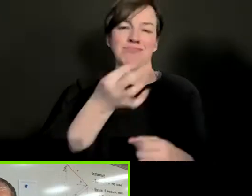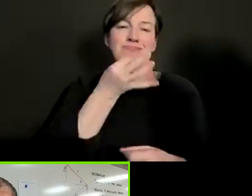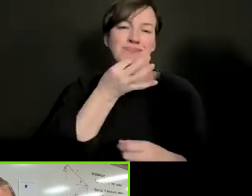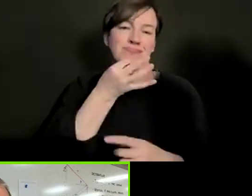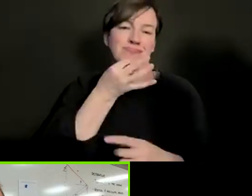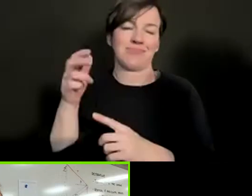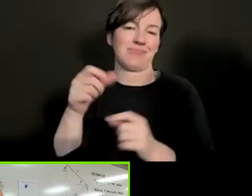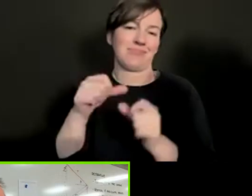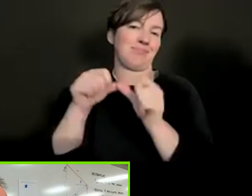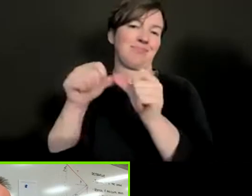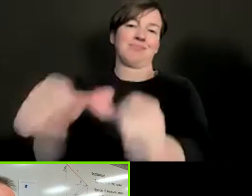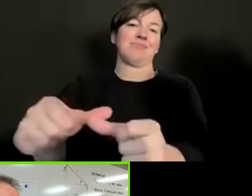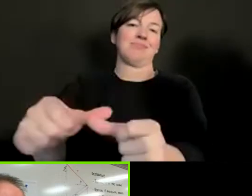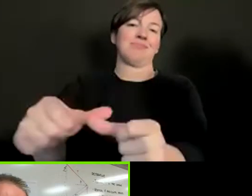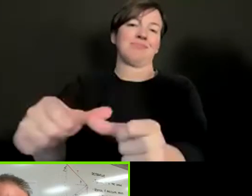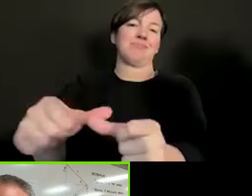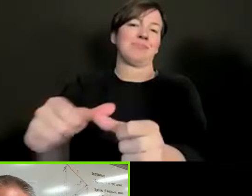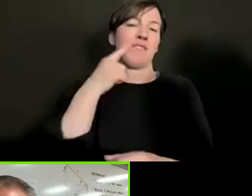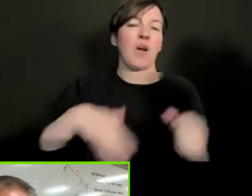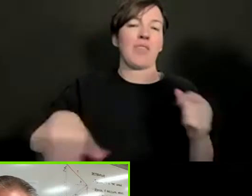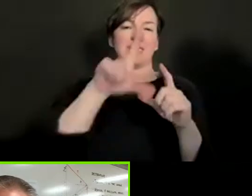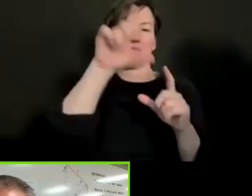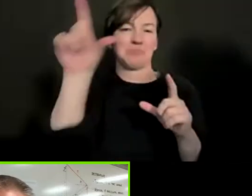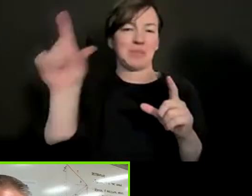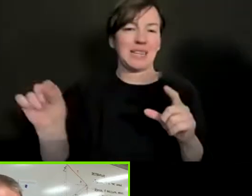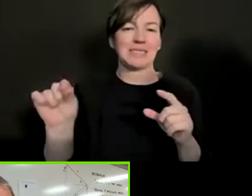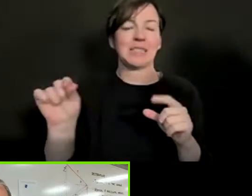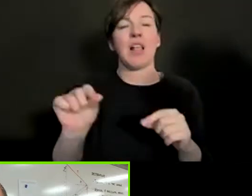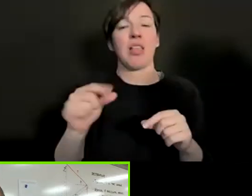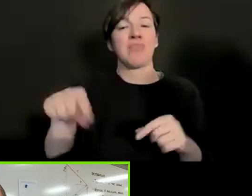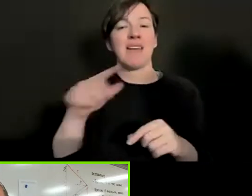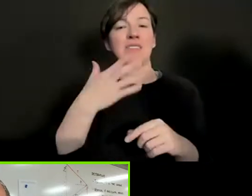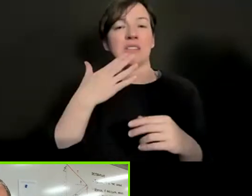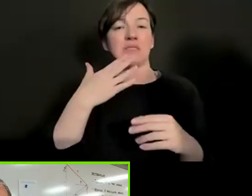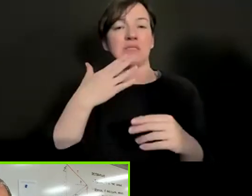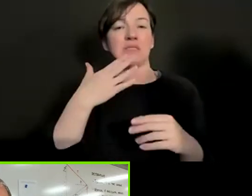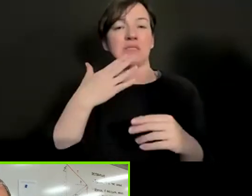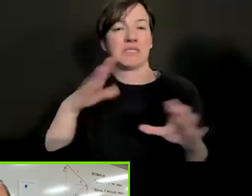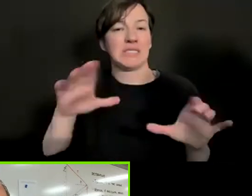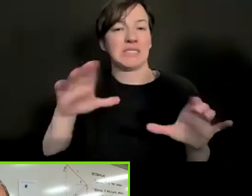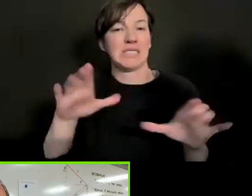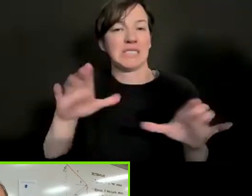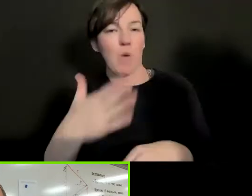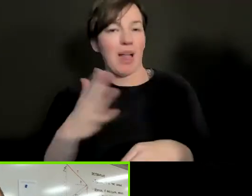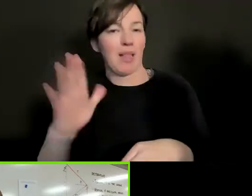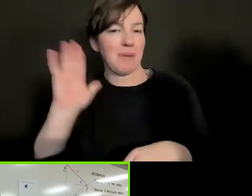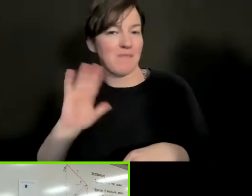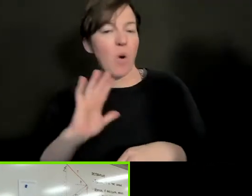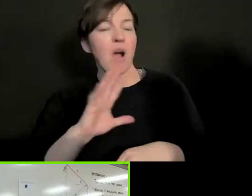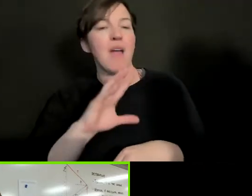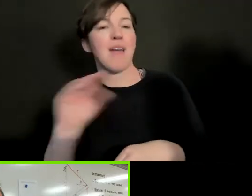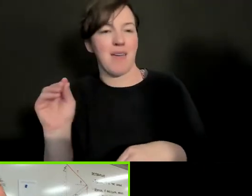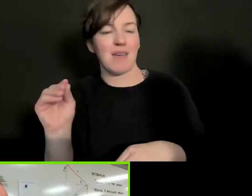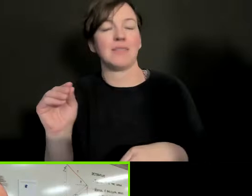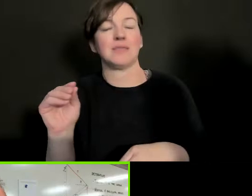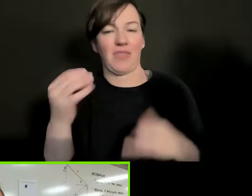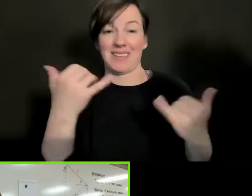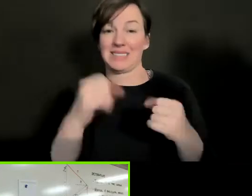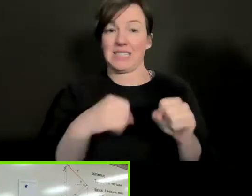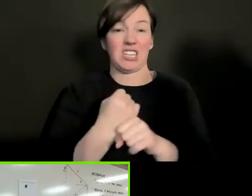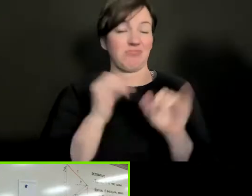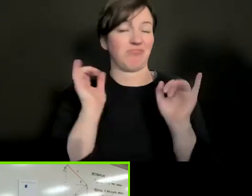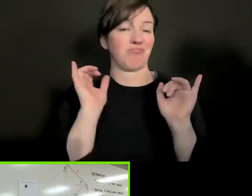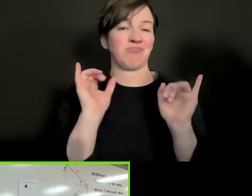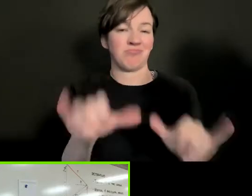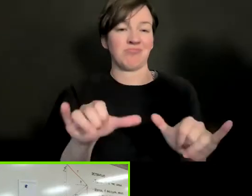the peninsula. They've done well in the past, and this year is no exception.